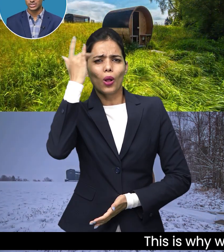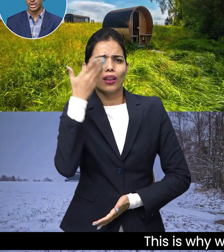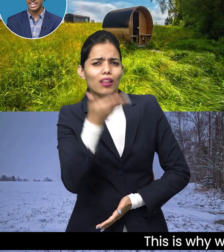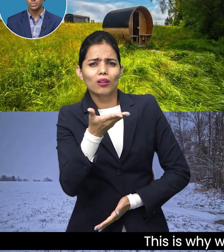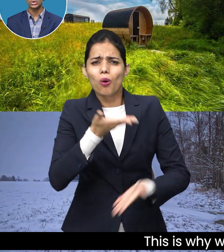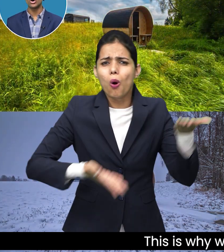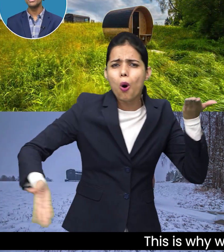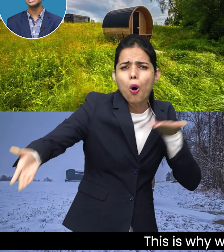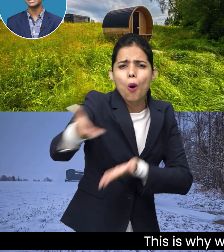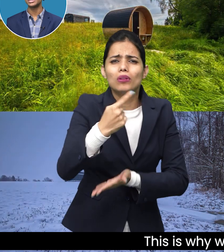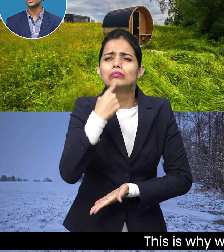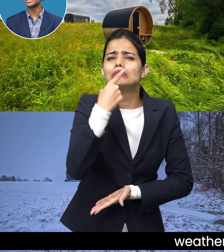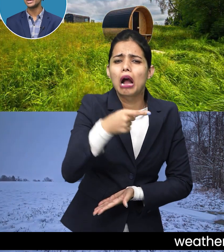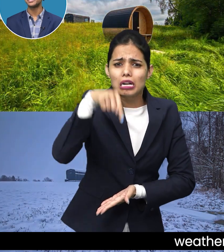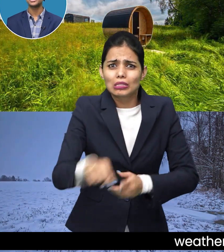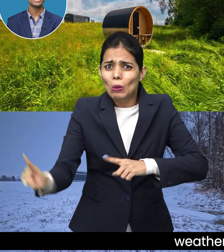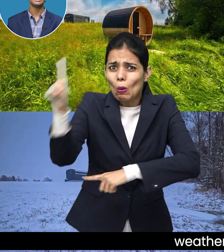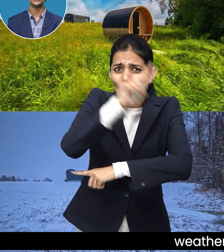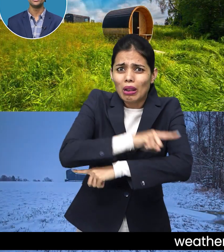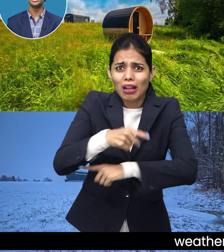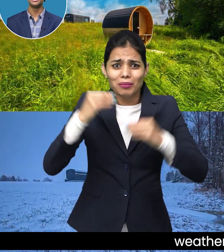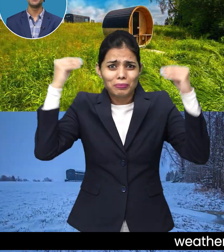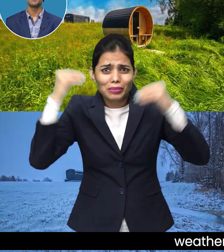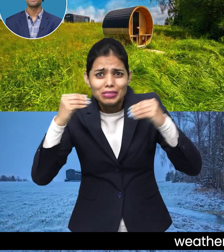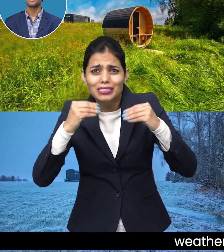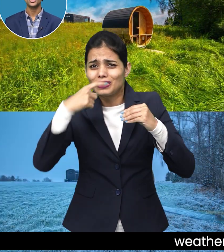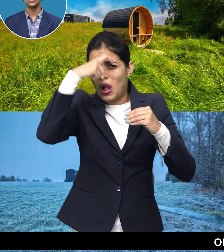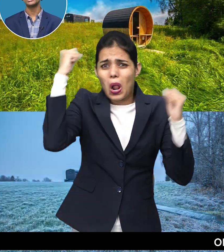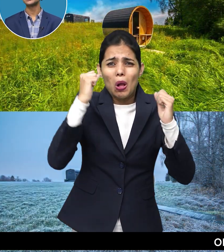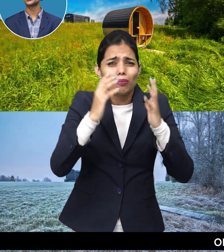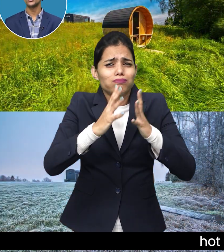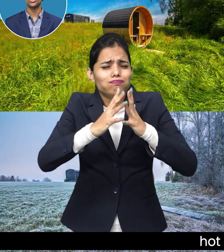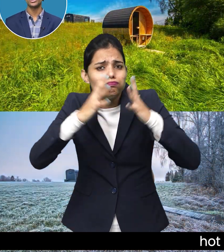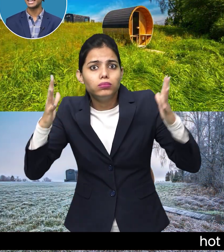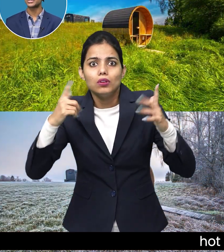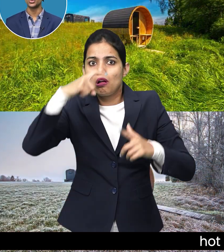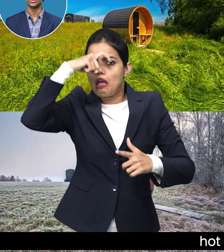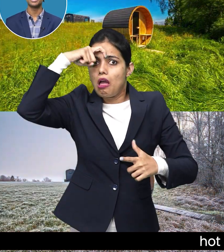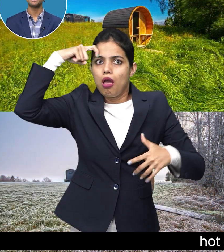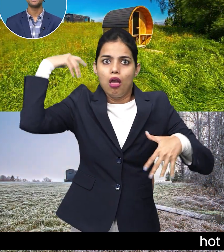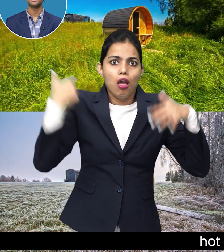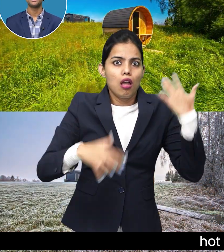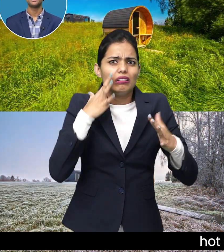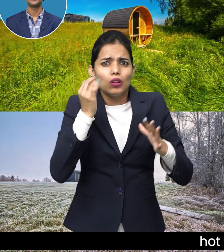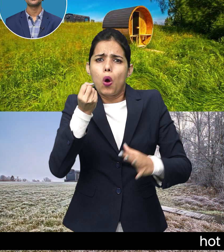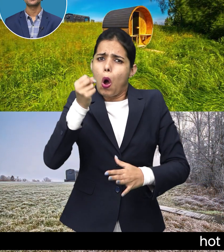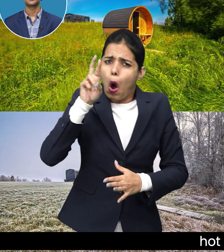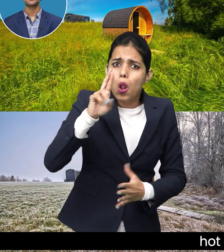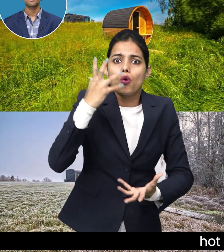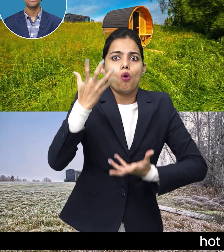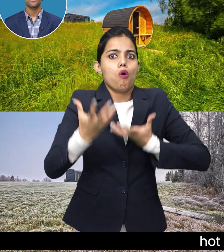This is why we often say today's weather is very humid or it is too hot and so on.